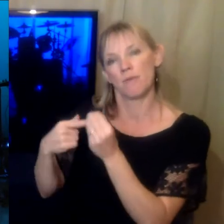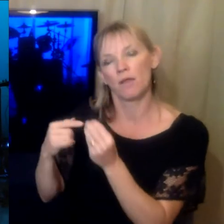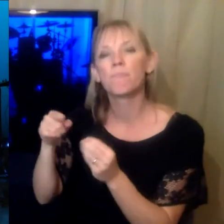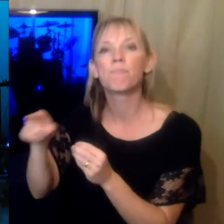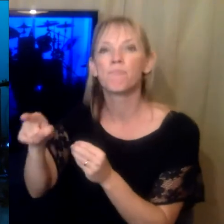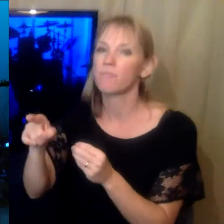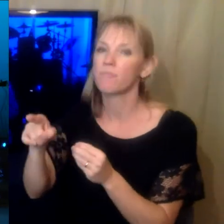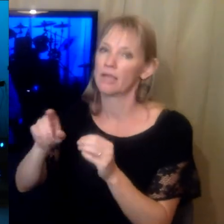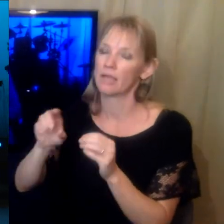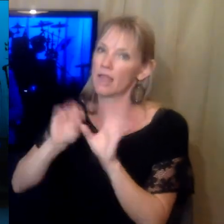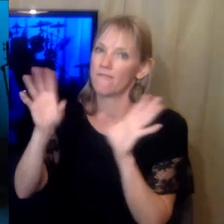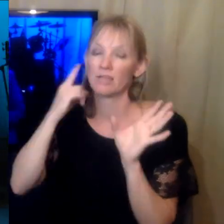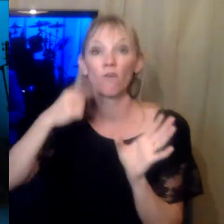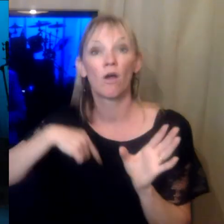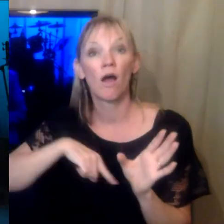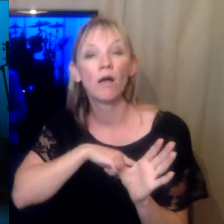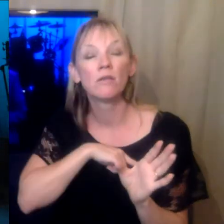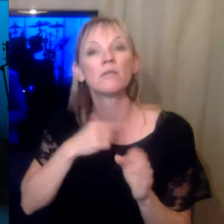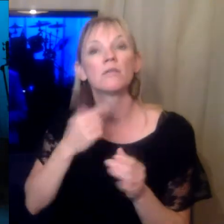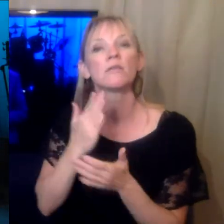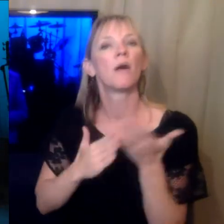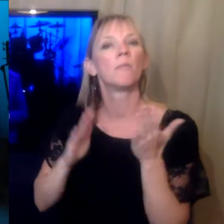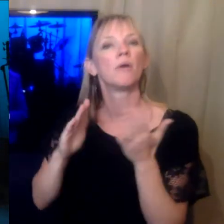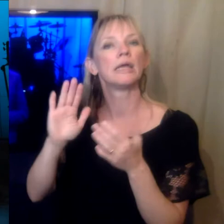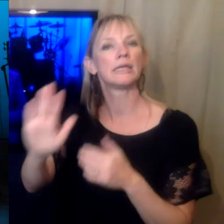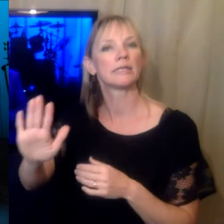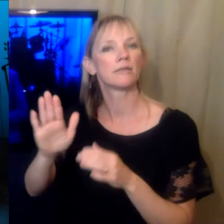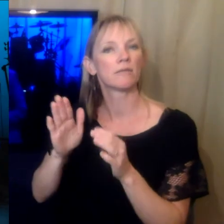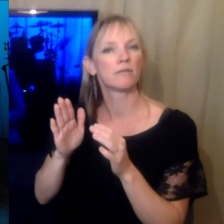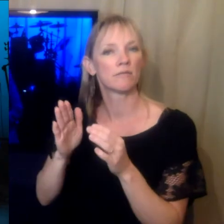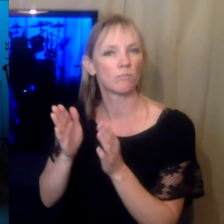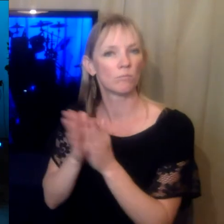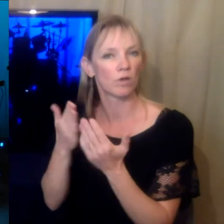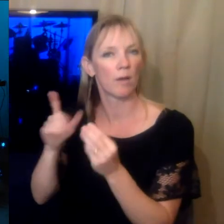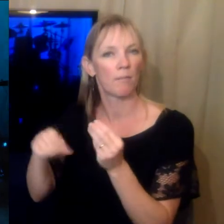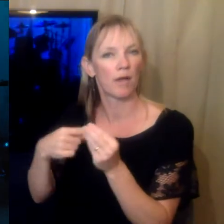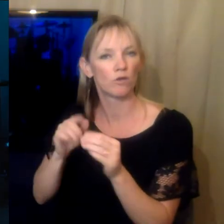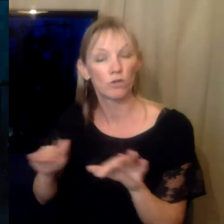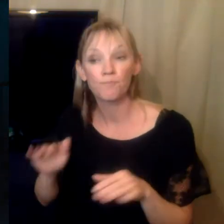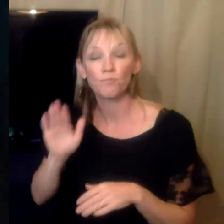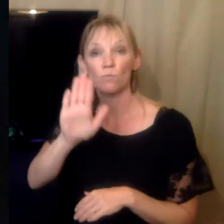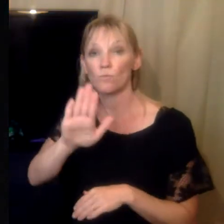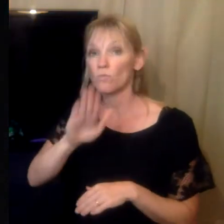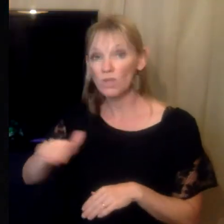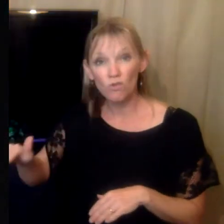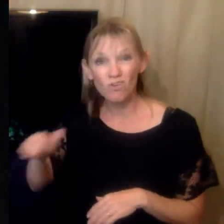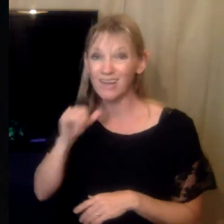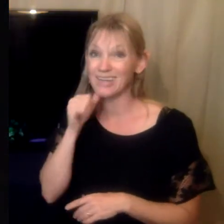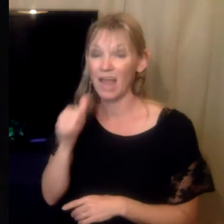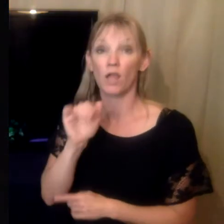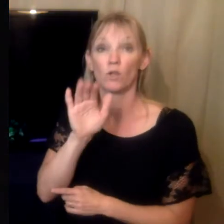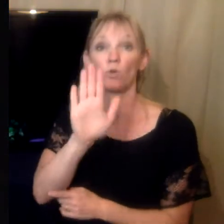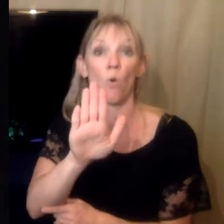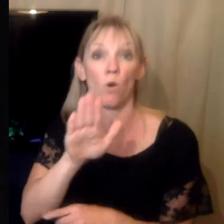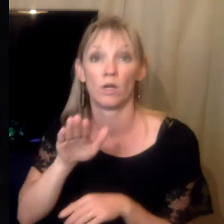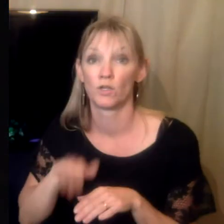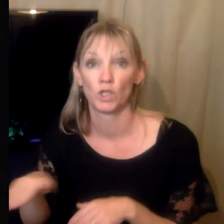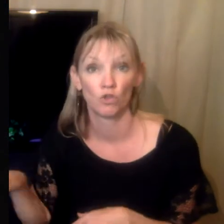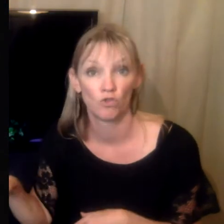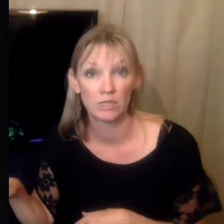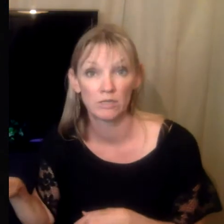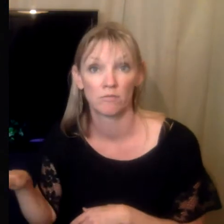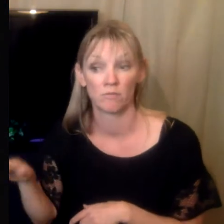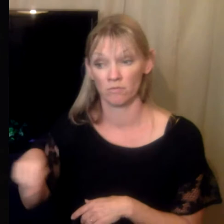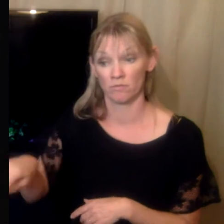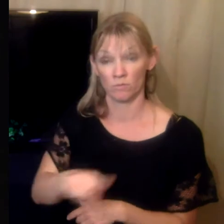pretty well with some excerpts from his essay on children. He said, "Your children are not your children. They